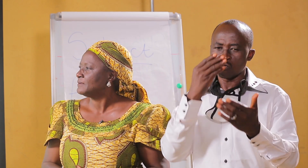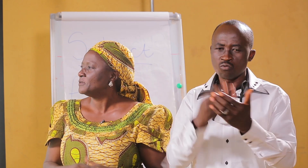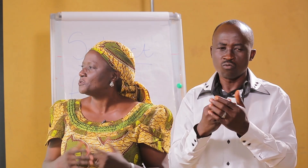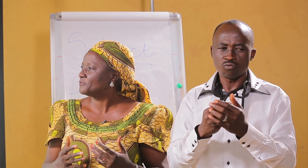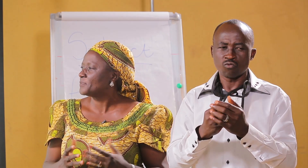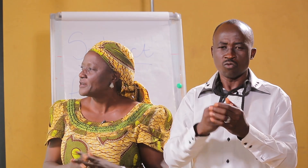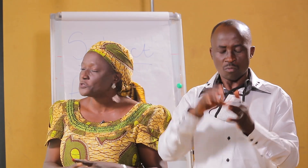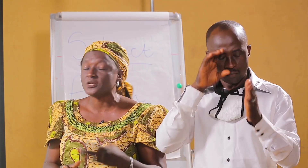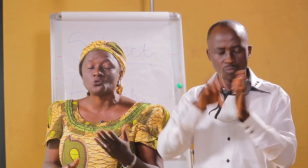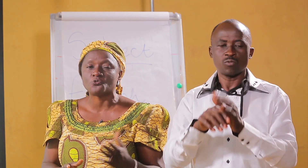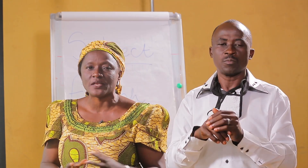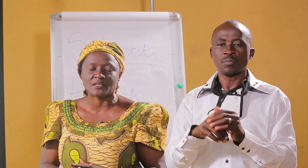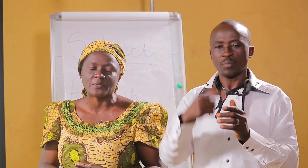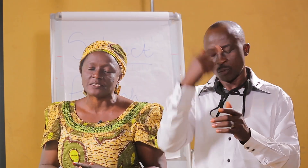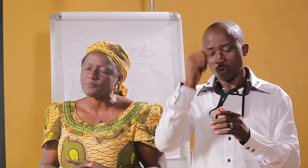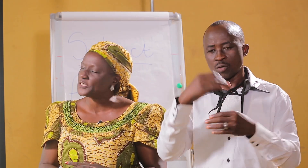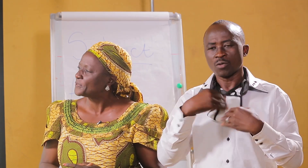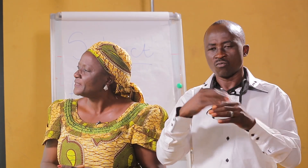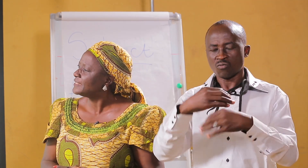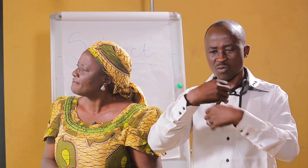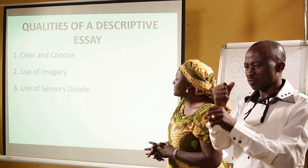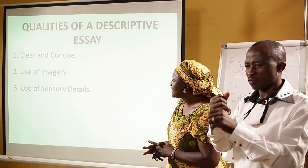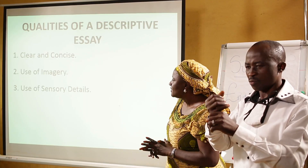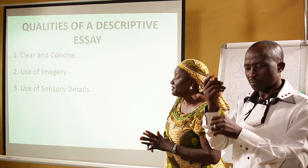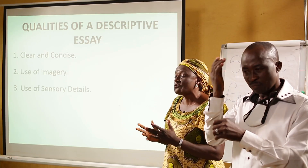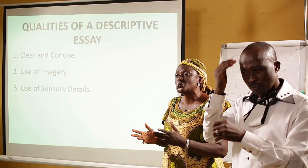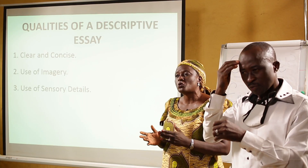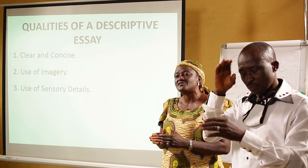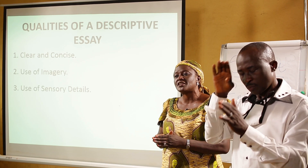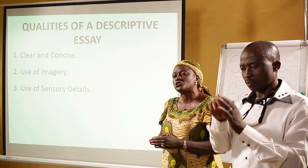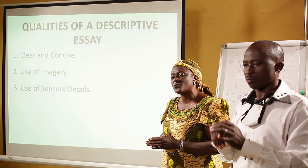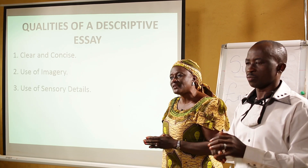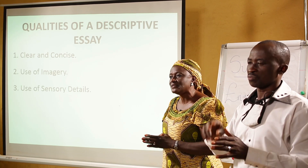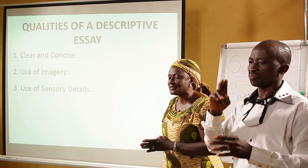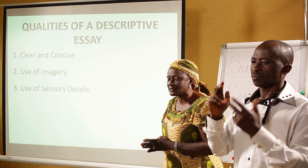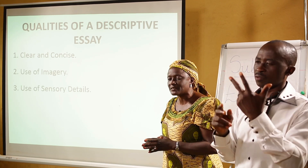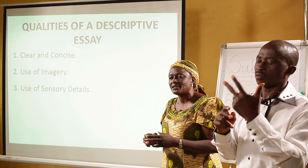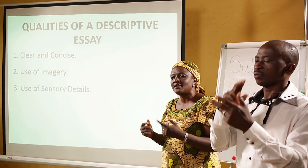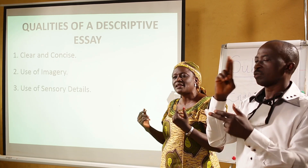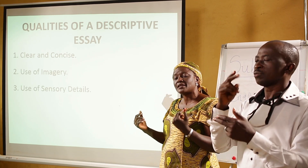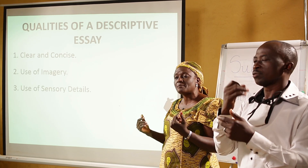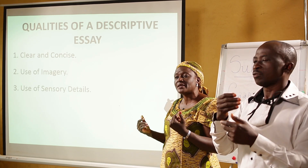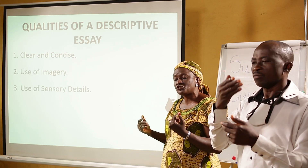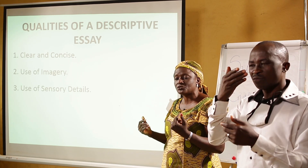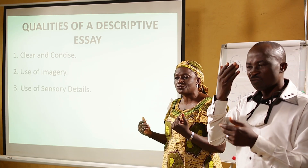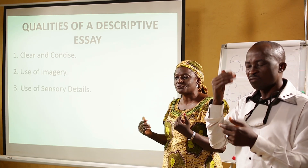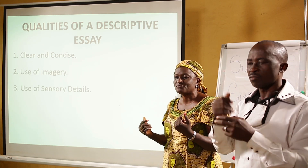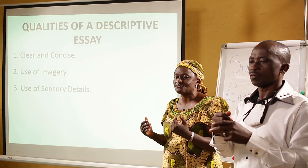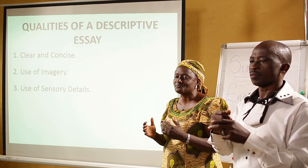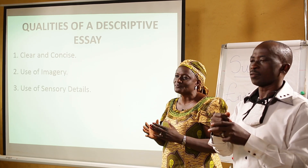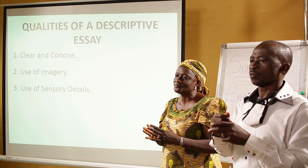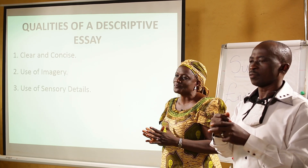images because you need to create a mental picture. Then 3, use of sensory details. Like I